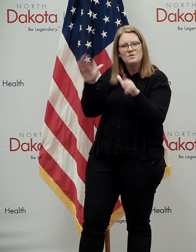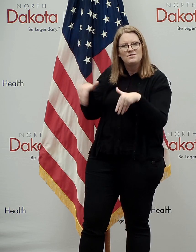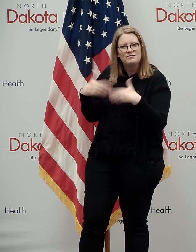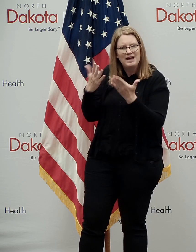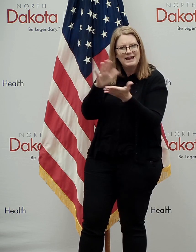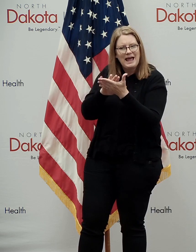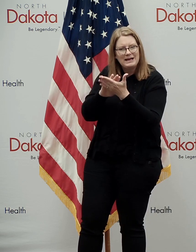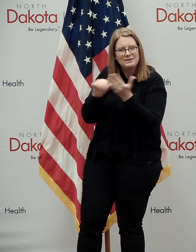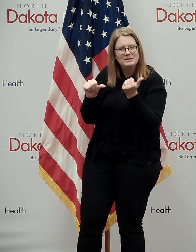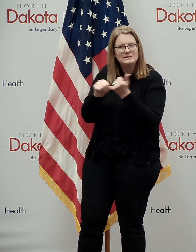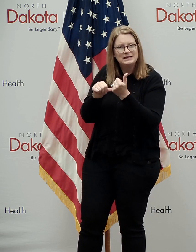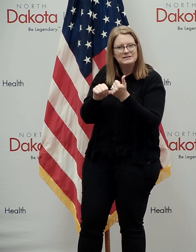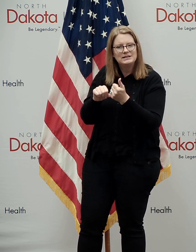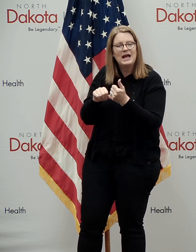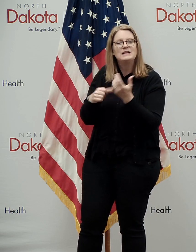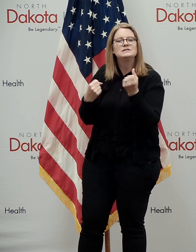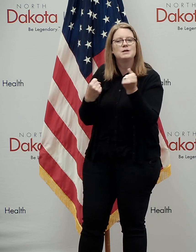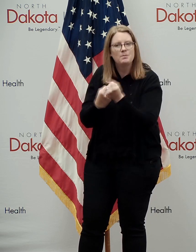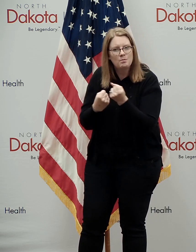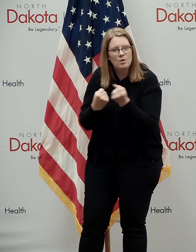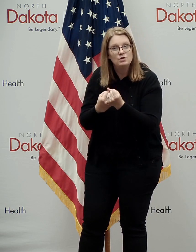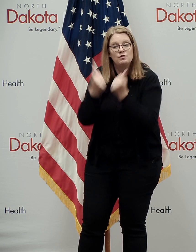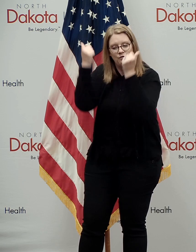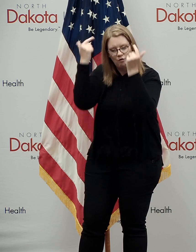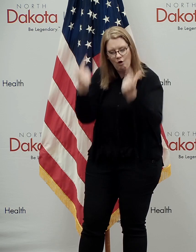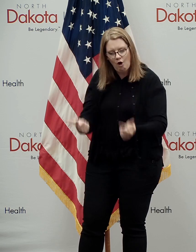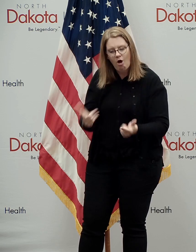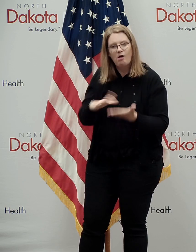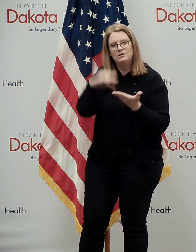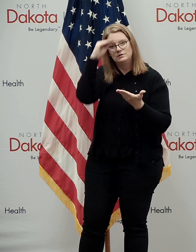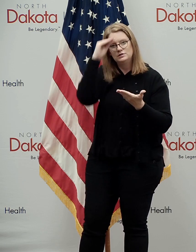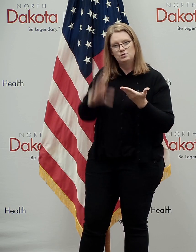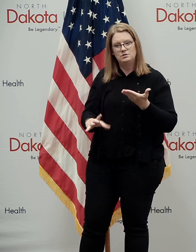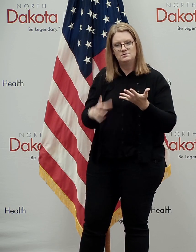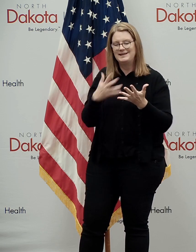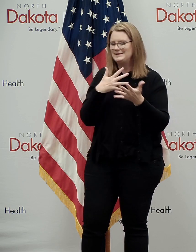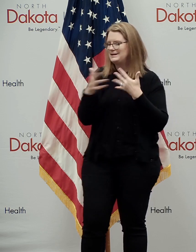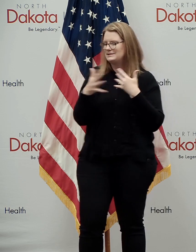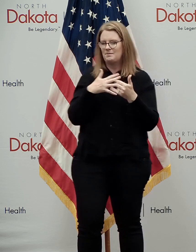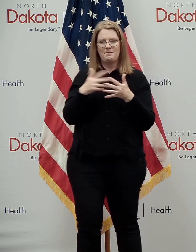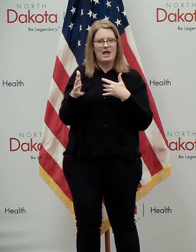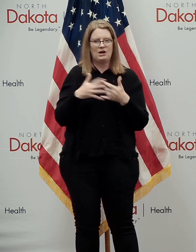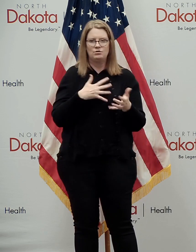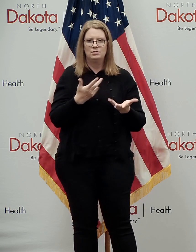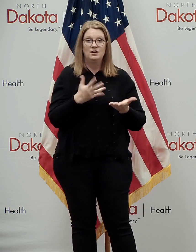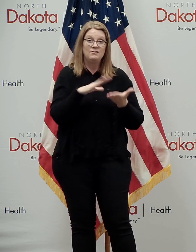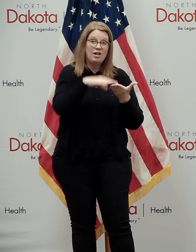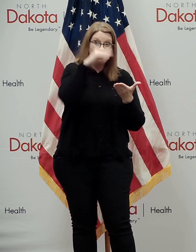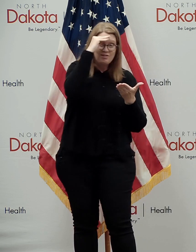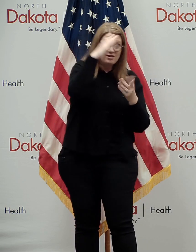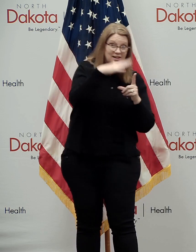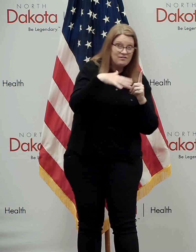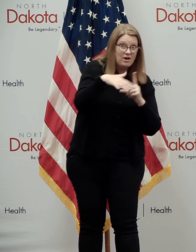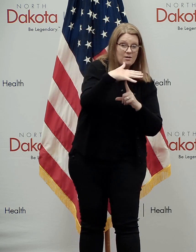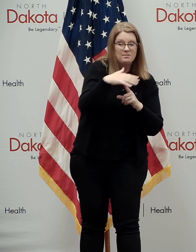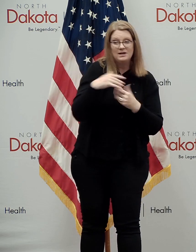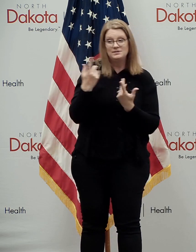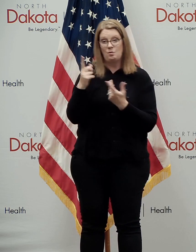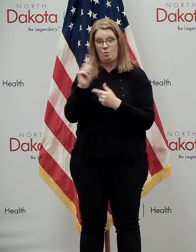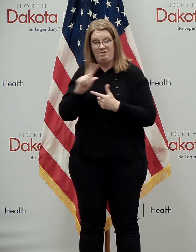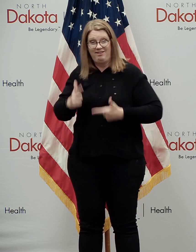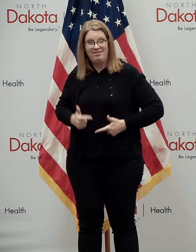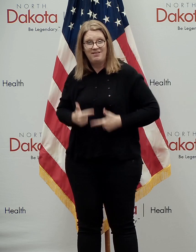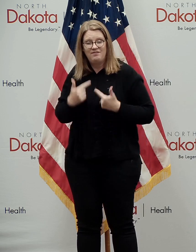academic assistance to all students in North Dakota, regardless of their zip code or learning environment.